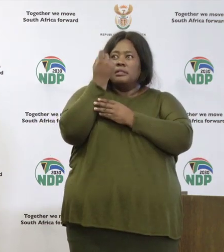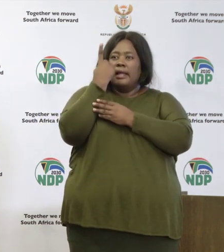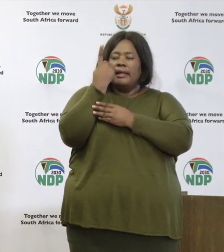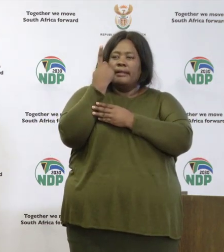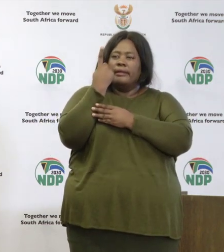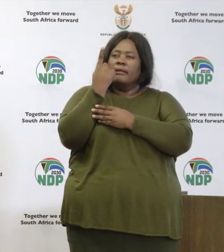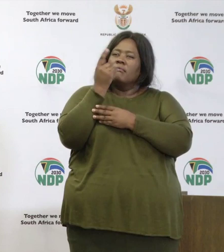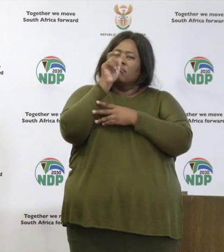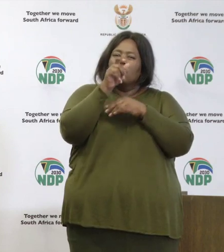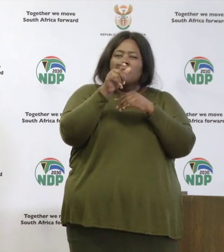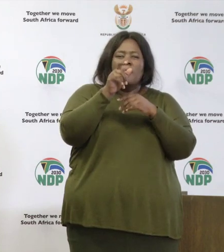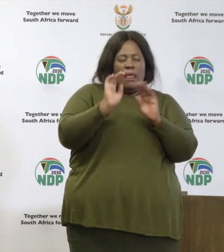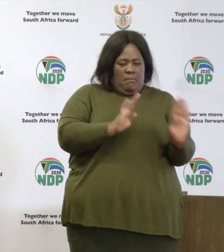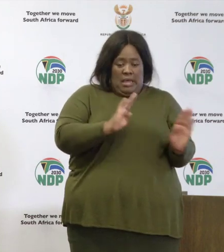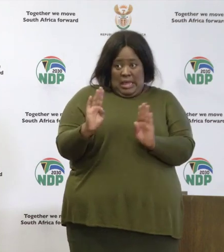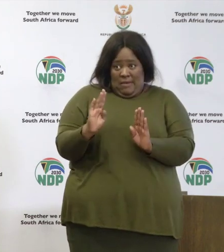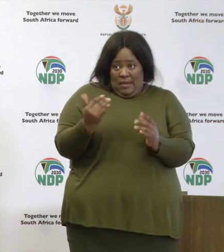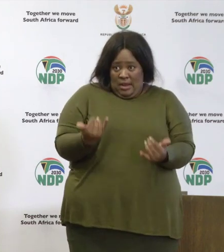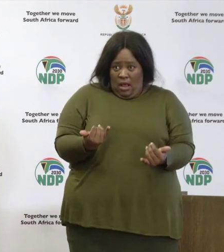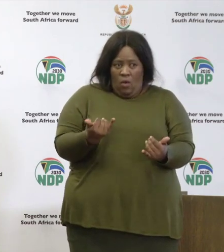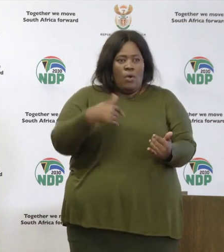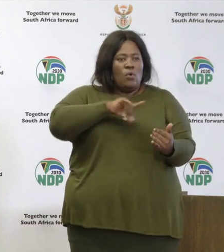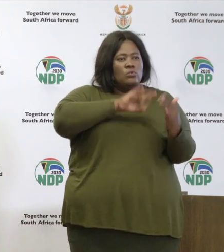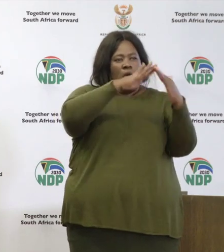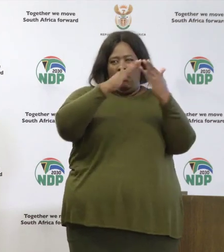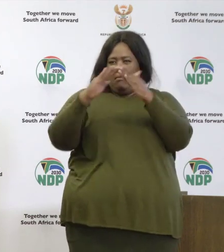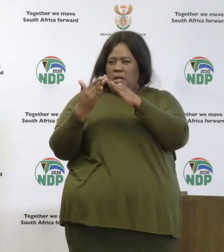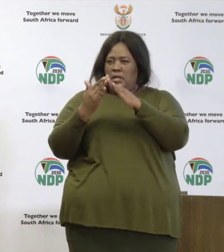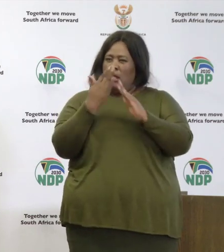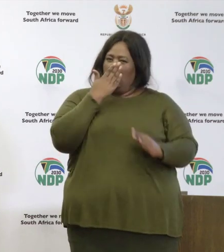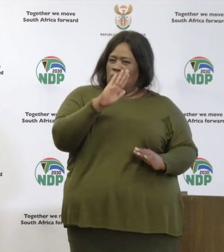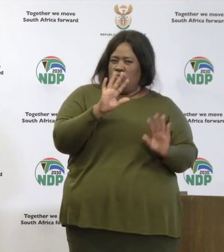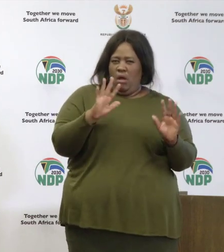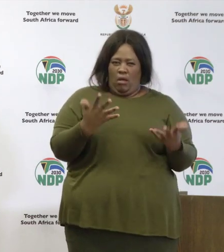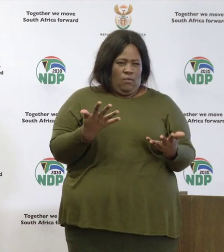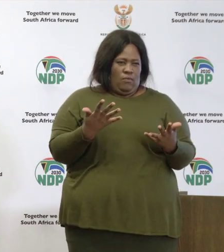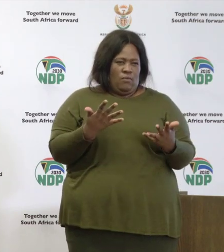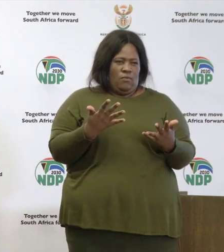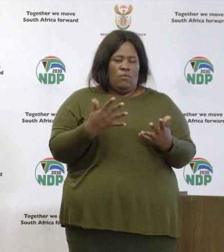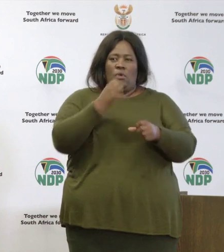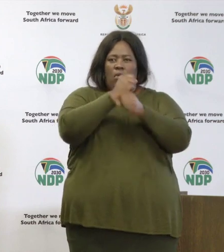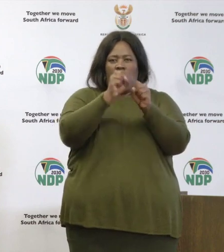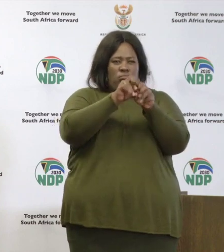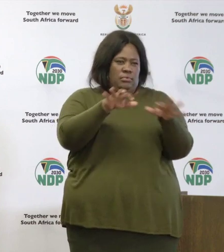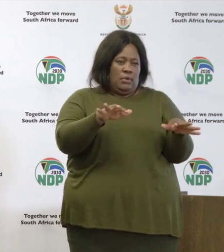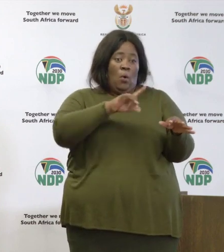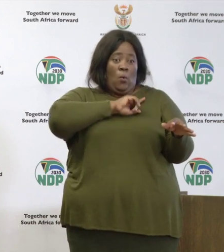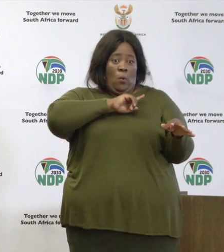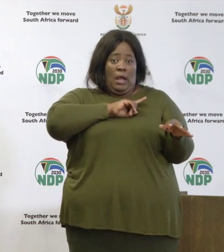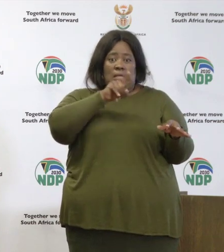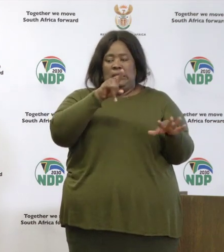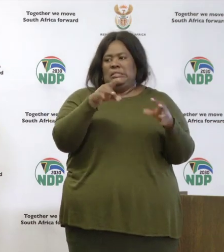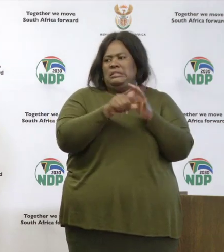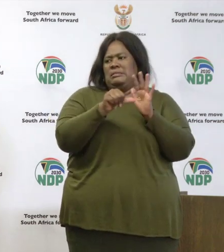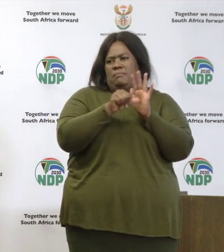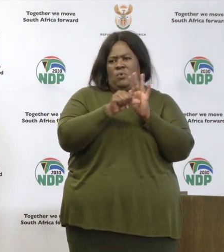and patterns, as well as our community's attitudes towards the virus, which is something that is important for